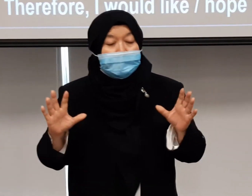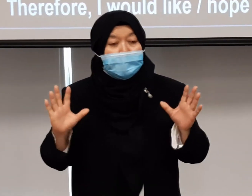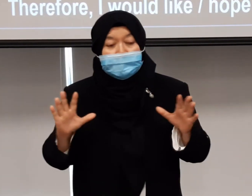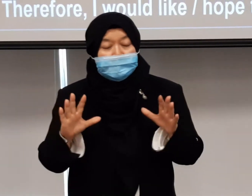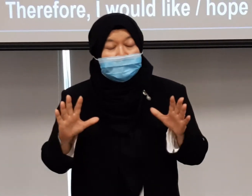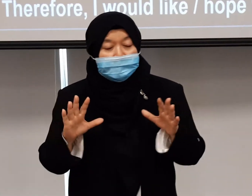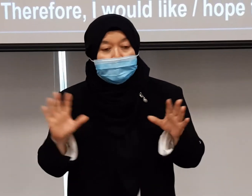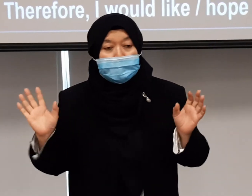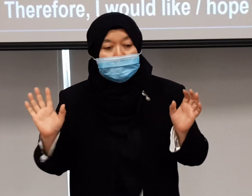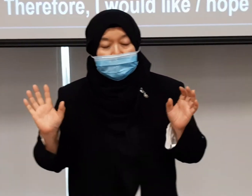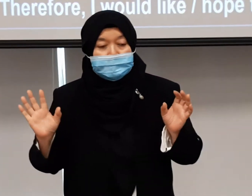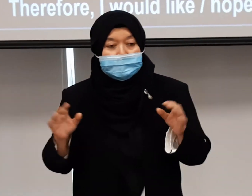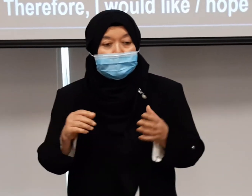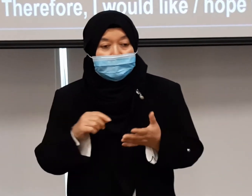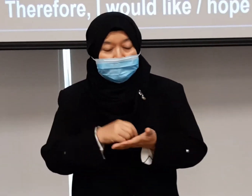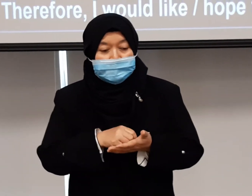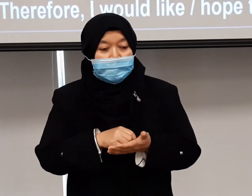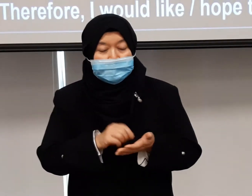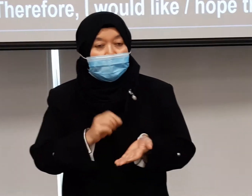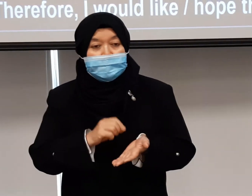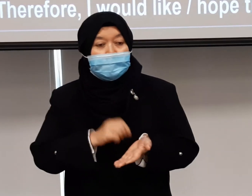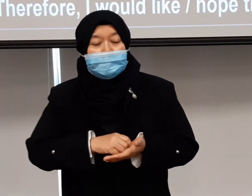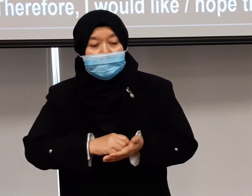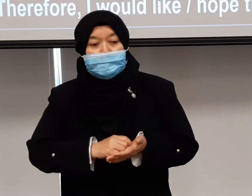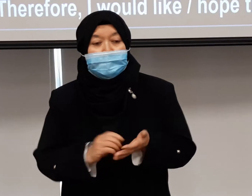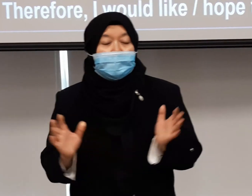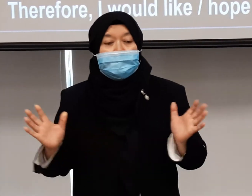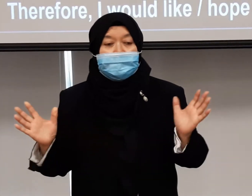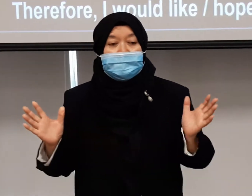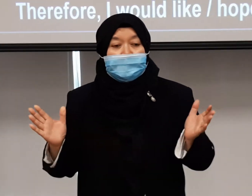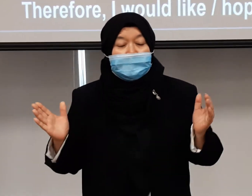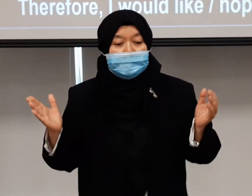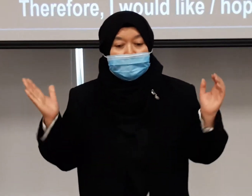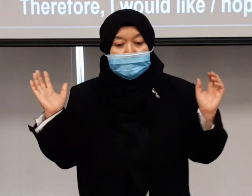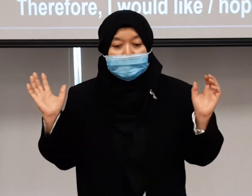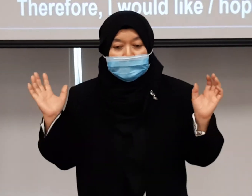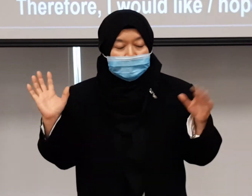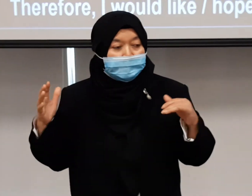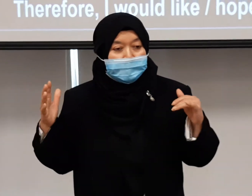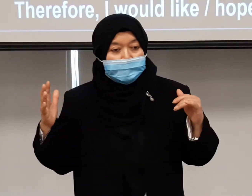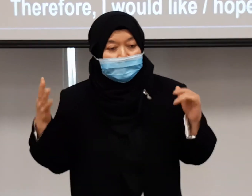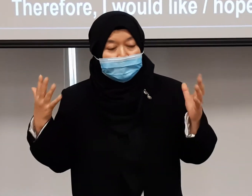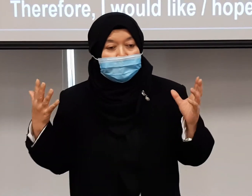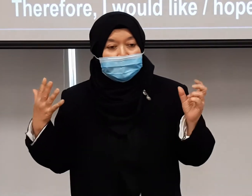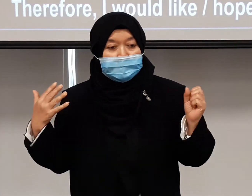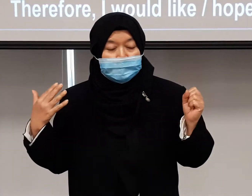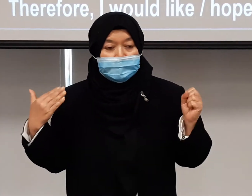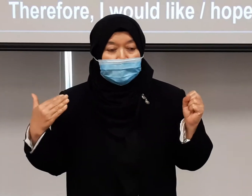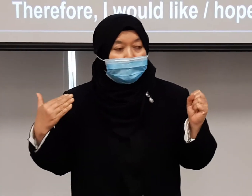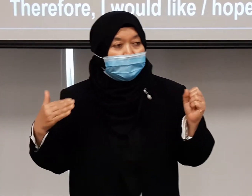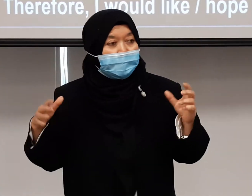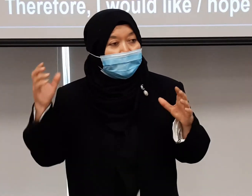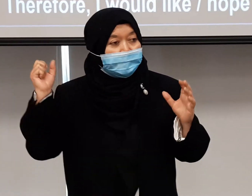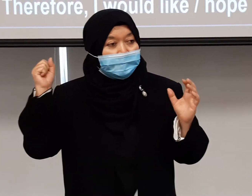those two men didn't go away. So they asked for my phone number. So my daughter gave the phone number, and then they